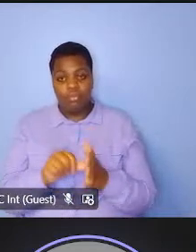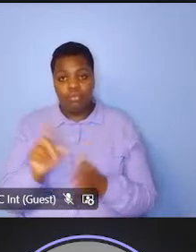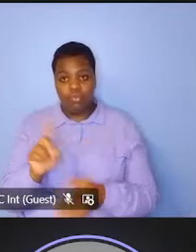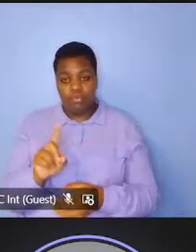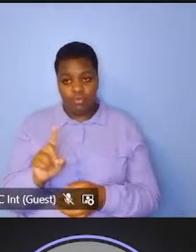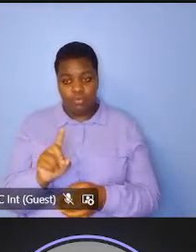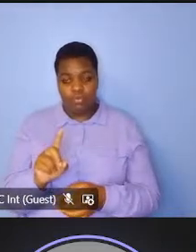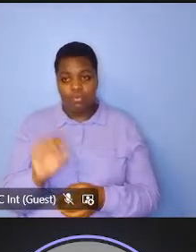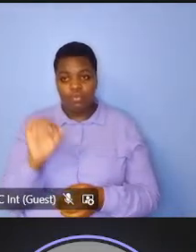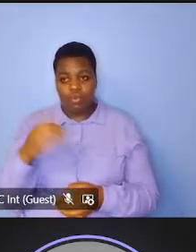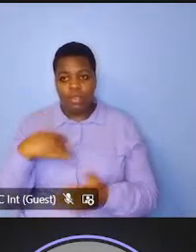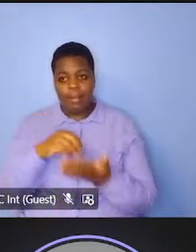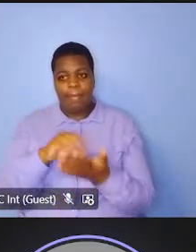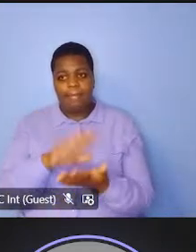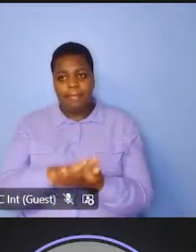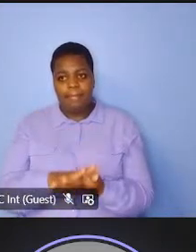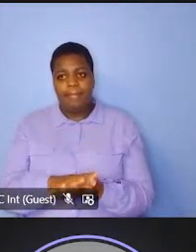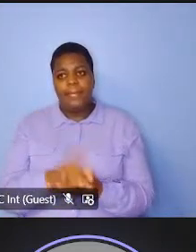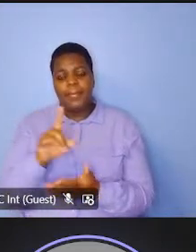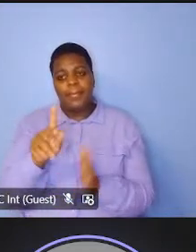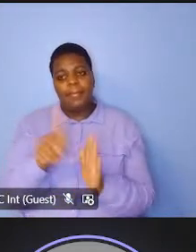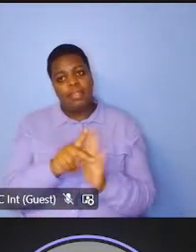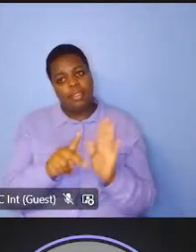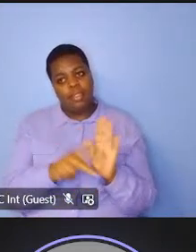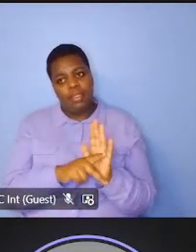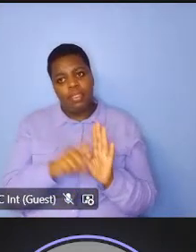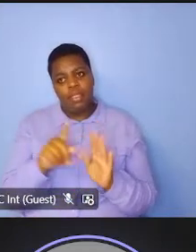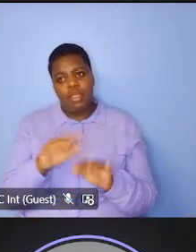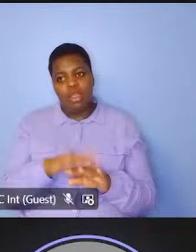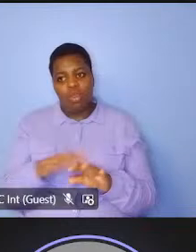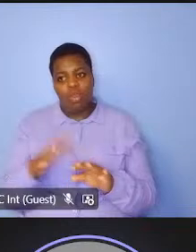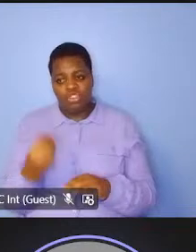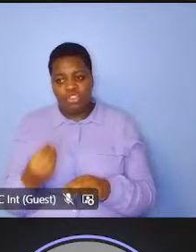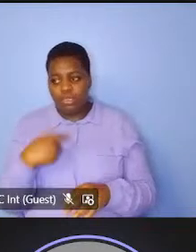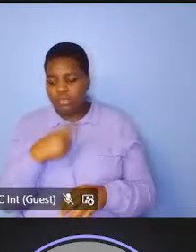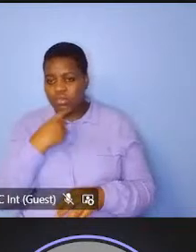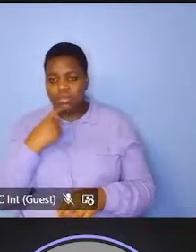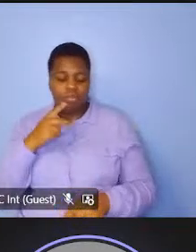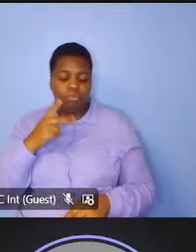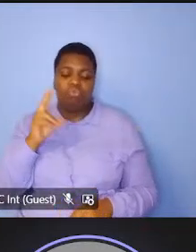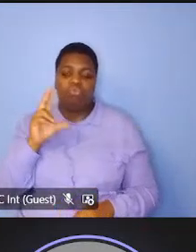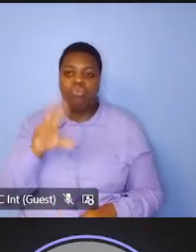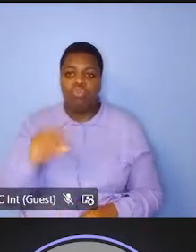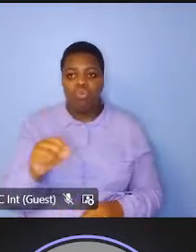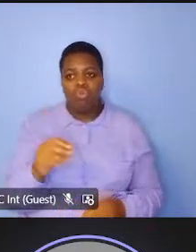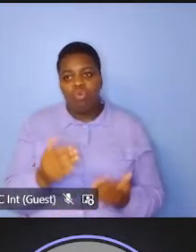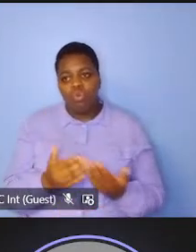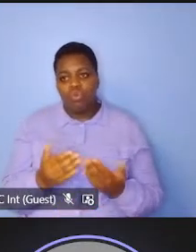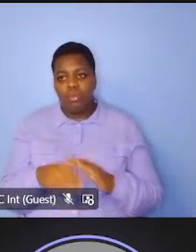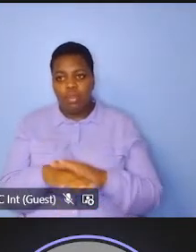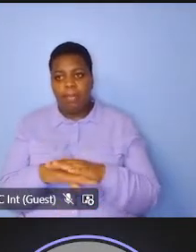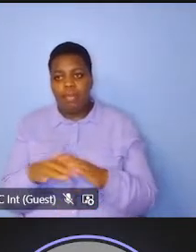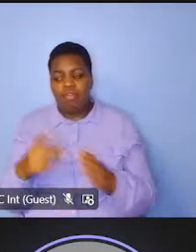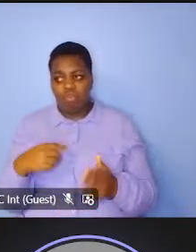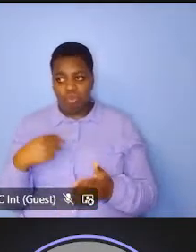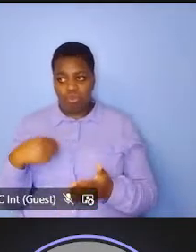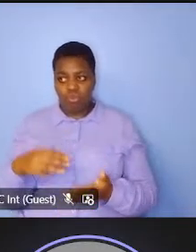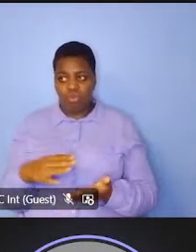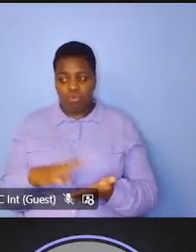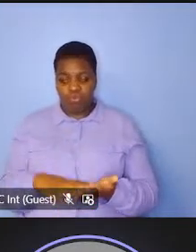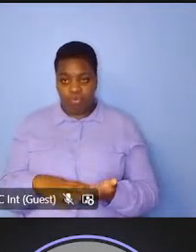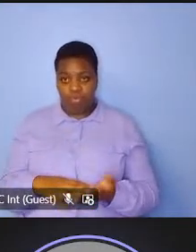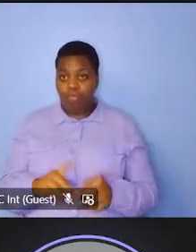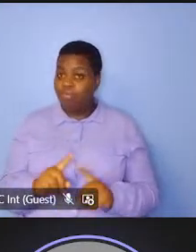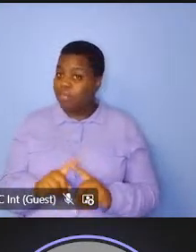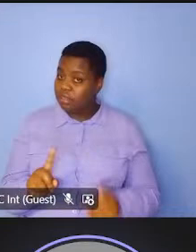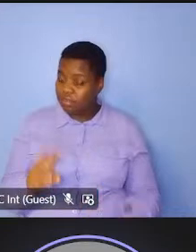we've noted in the policy is the policy says that no child may be refused admission to school based on uniform. However,